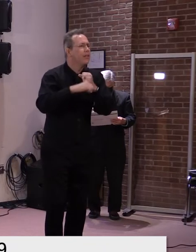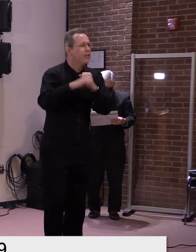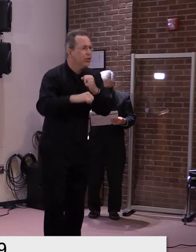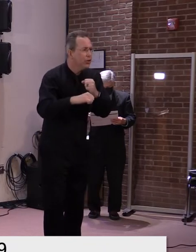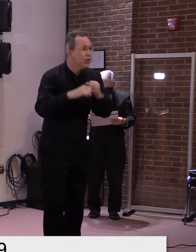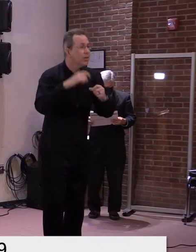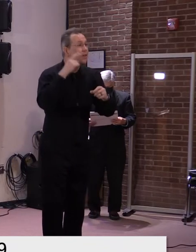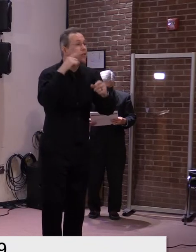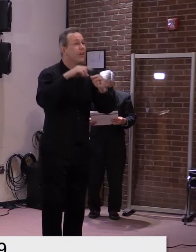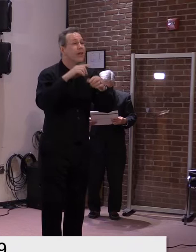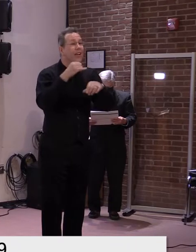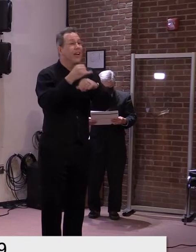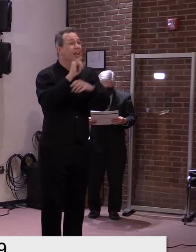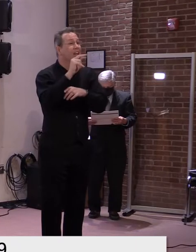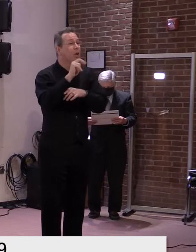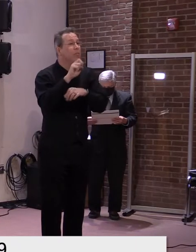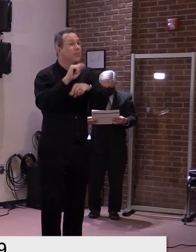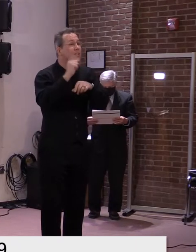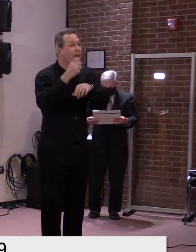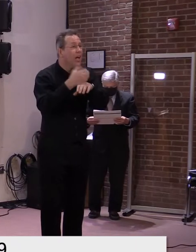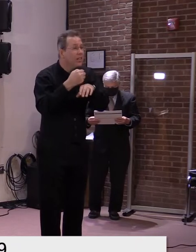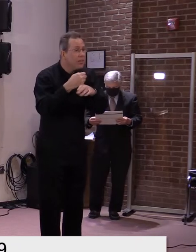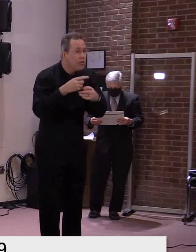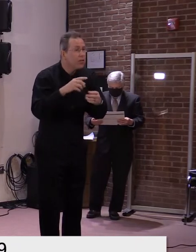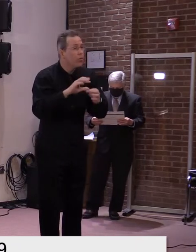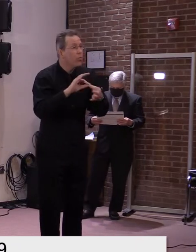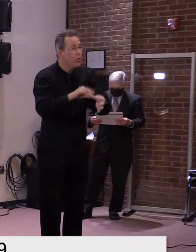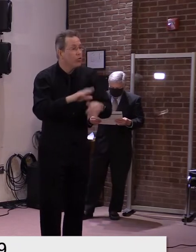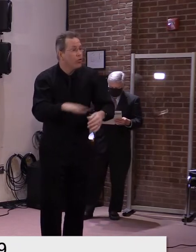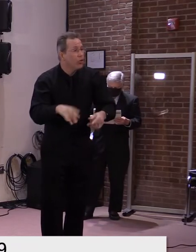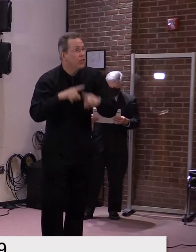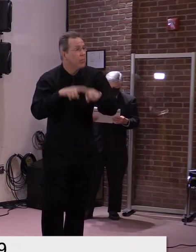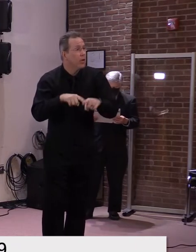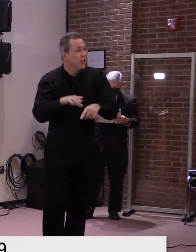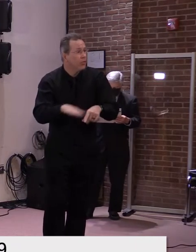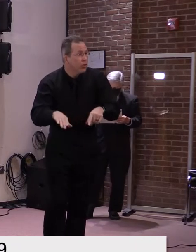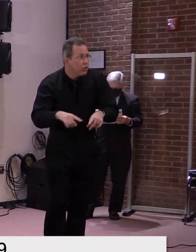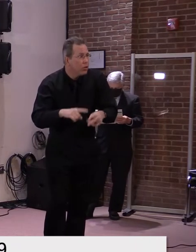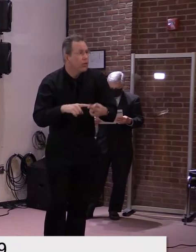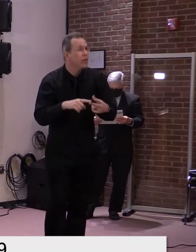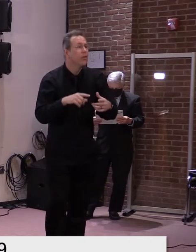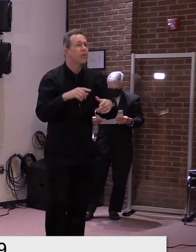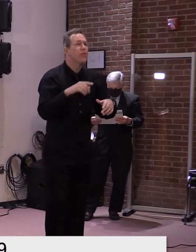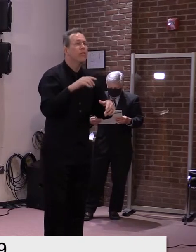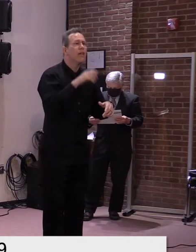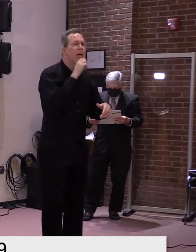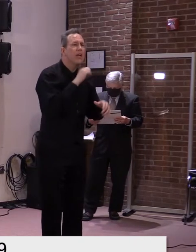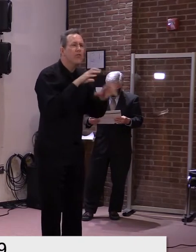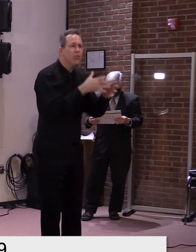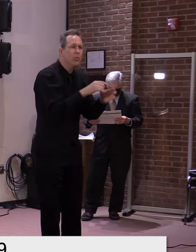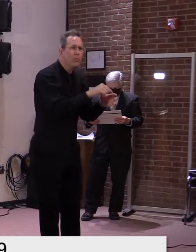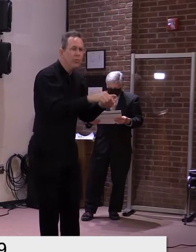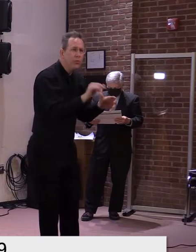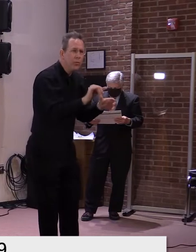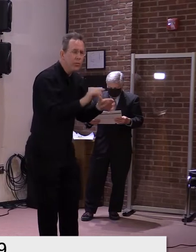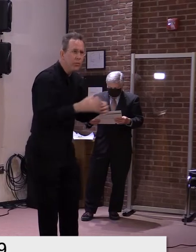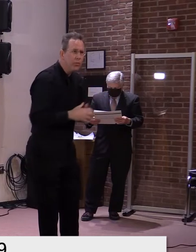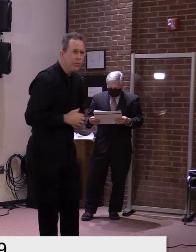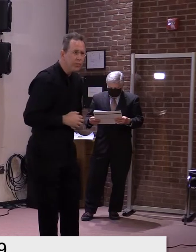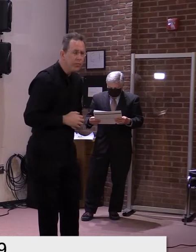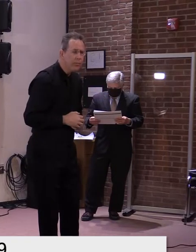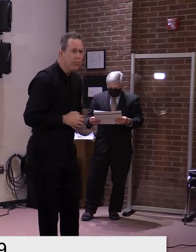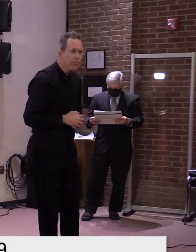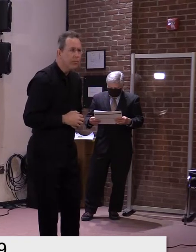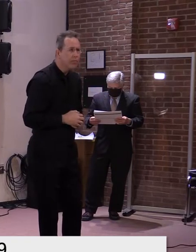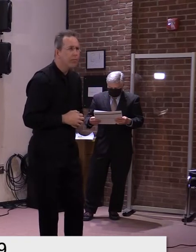without children and lowers the age of eligibility for the credit. Again, this will require the Vermont legislature to